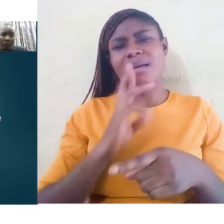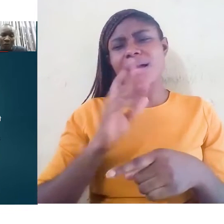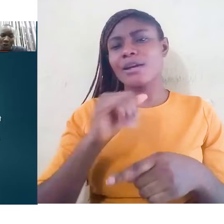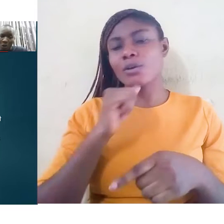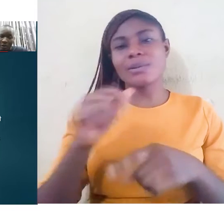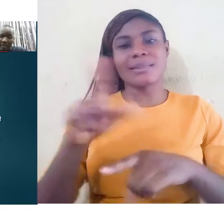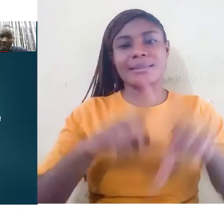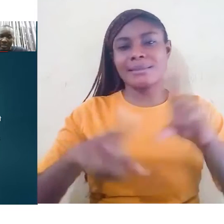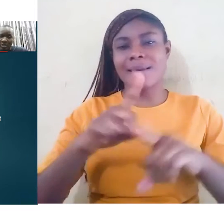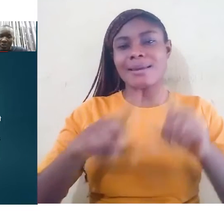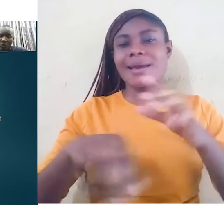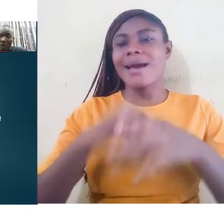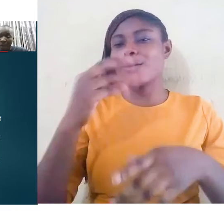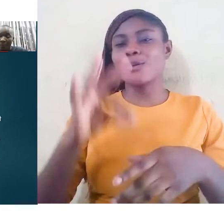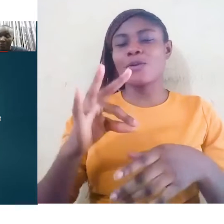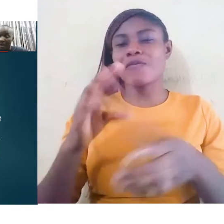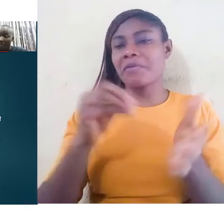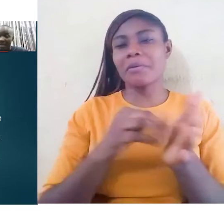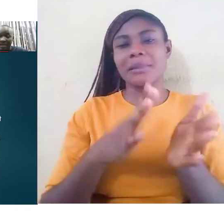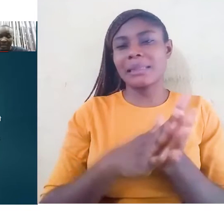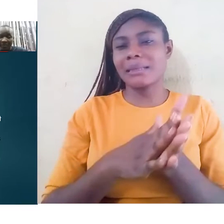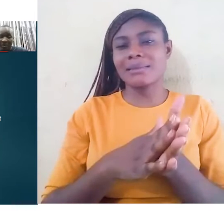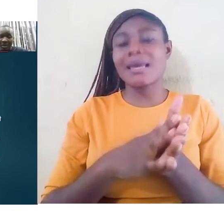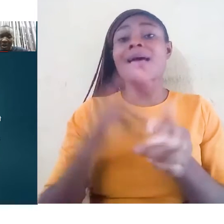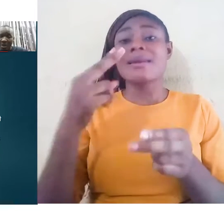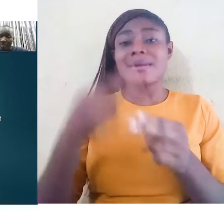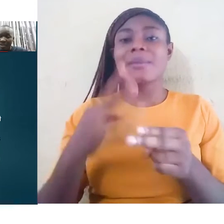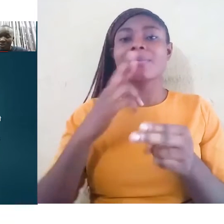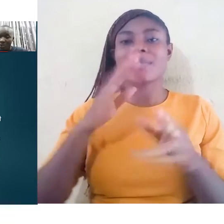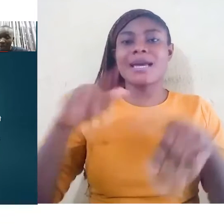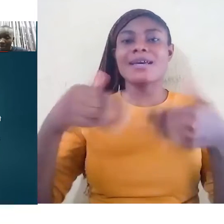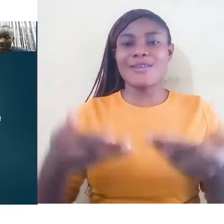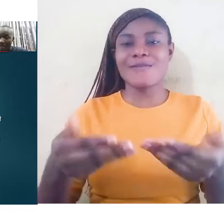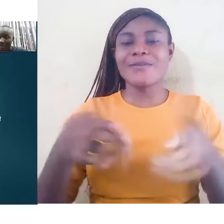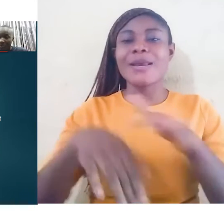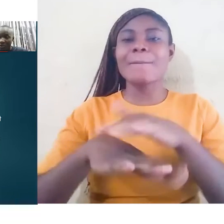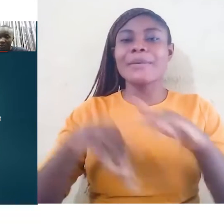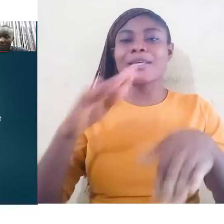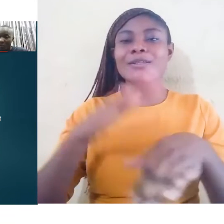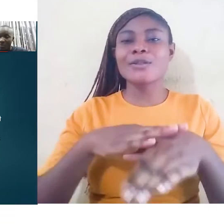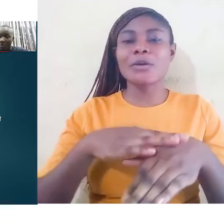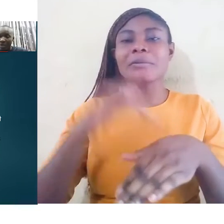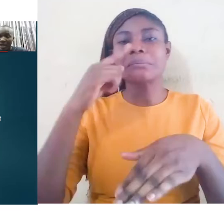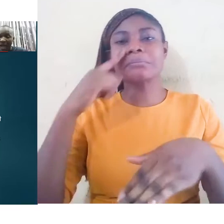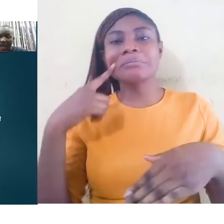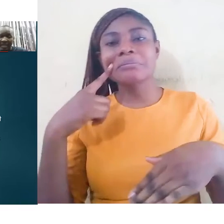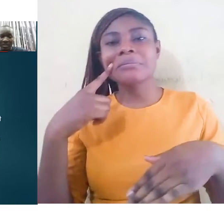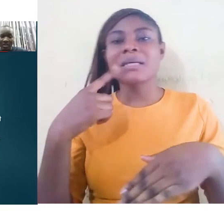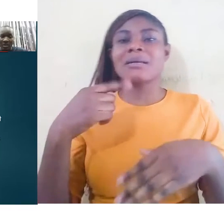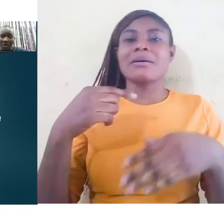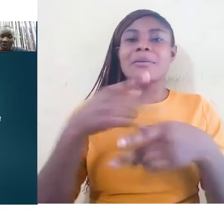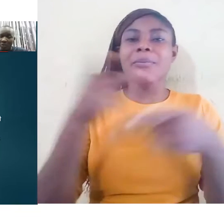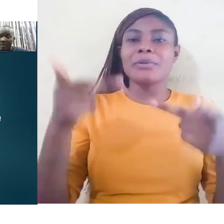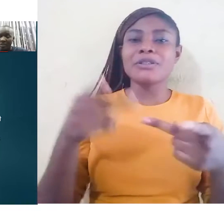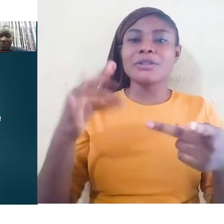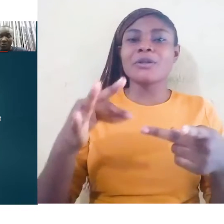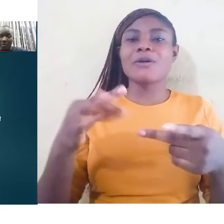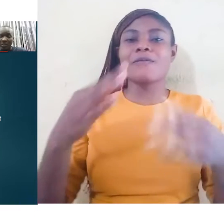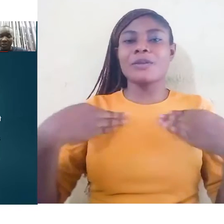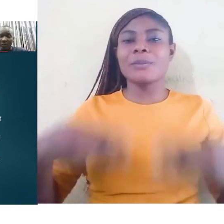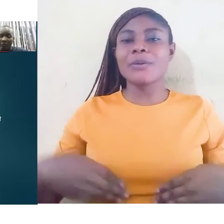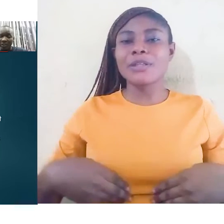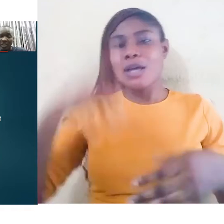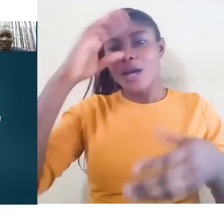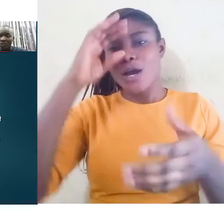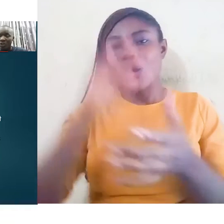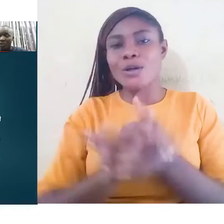of context. So names are given based on tribal marks, position of the body, height, husband's